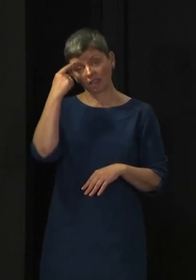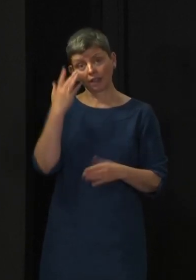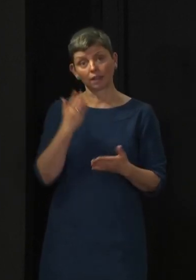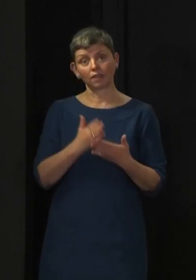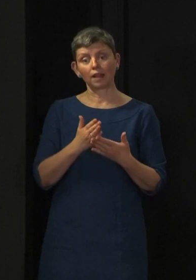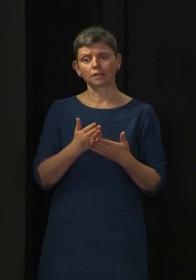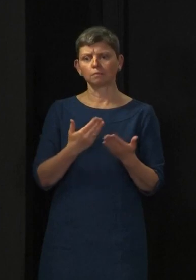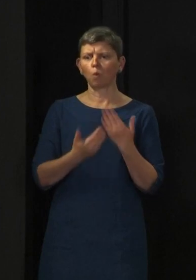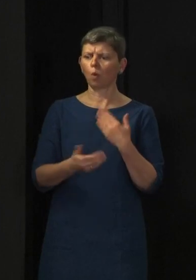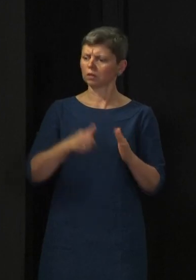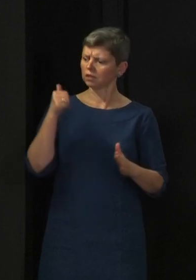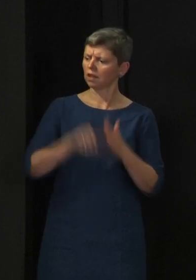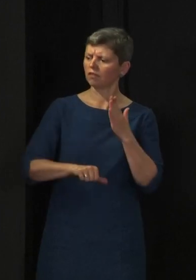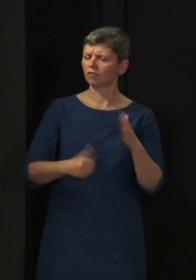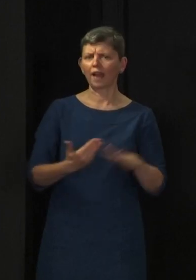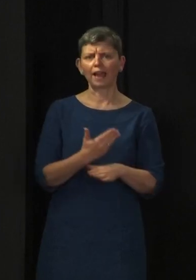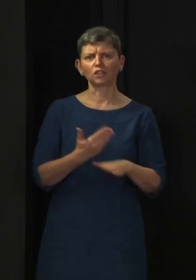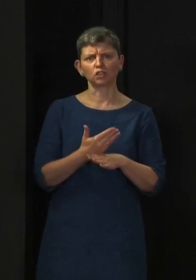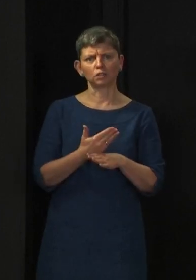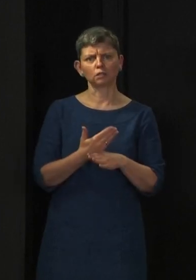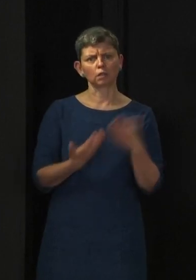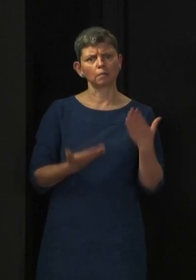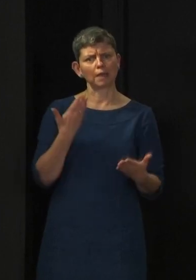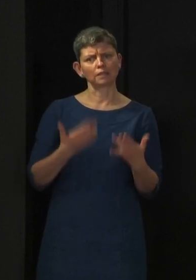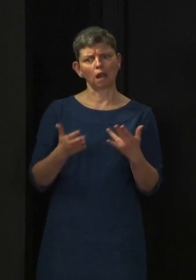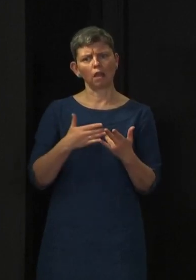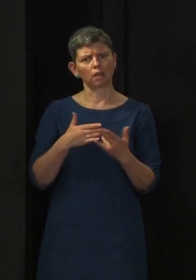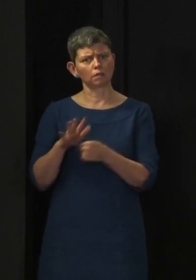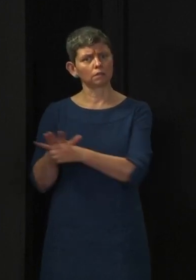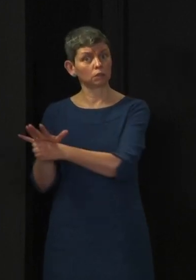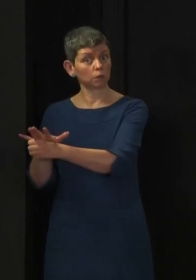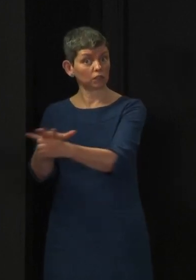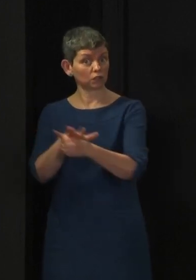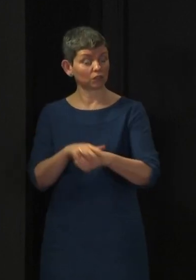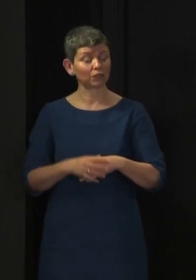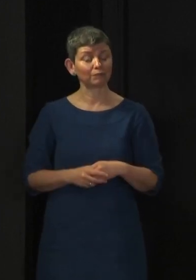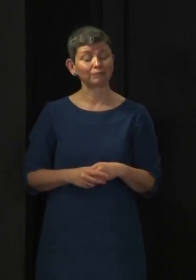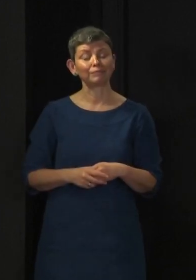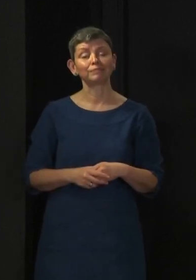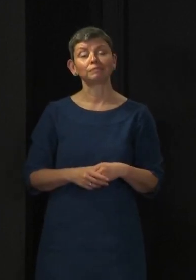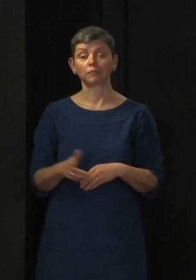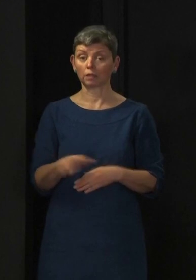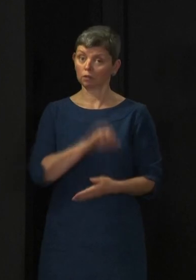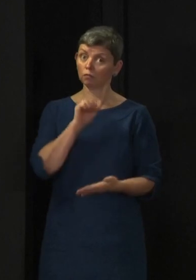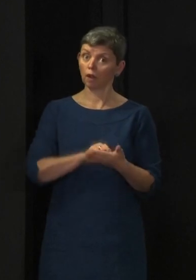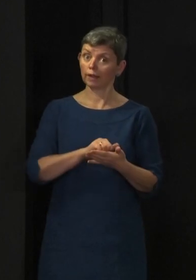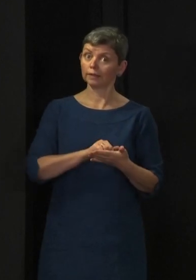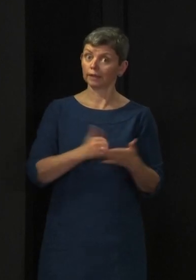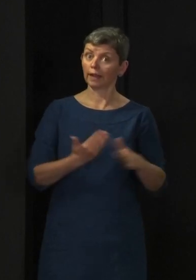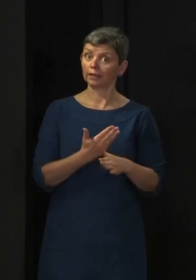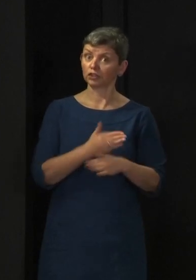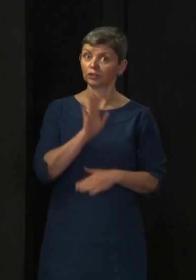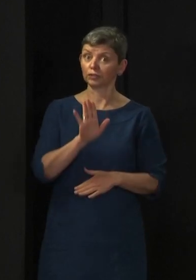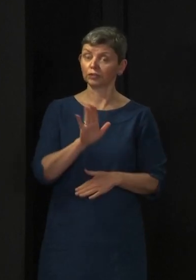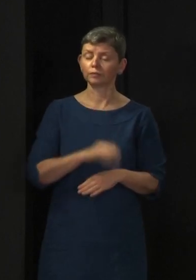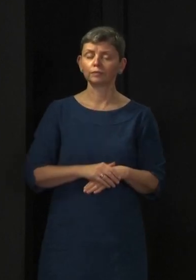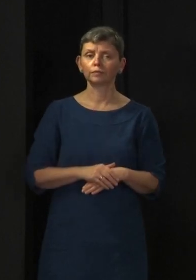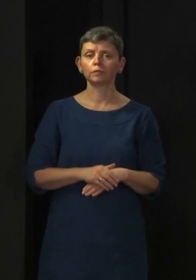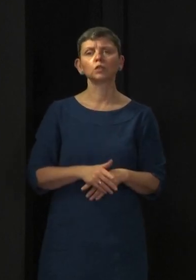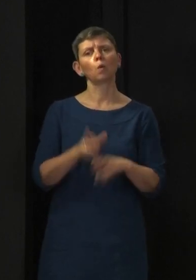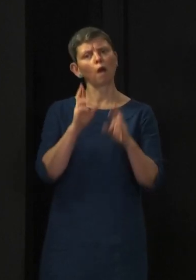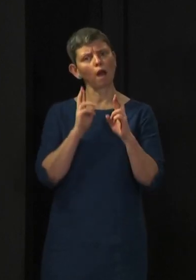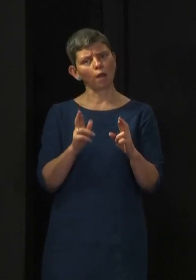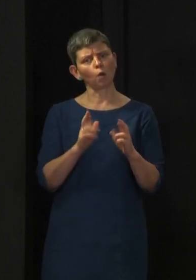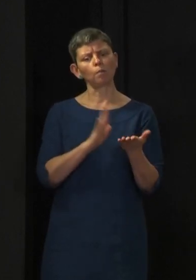seen in circumstances like this elsewhere. And it's the right action. And now, you know, I hope that she